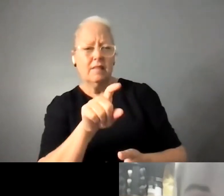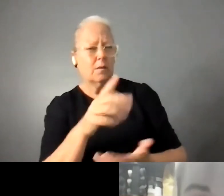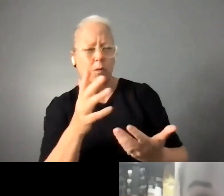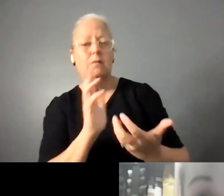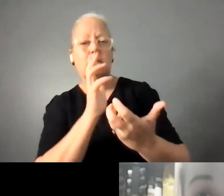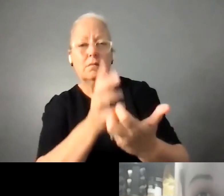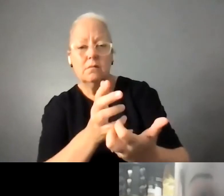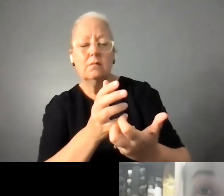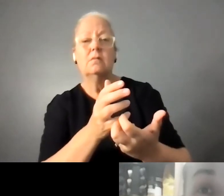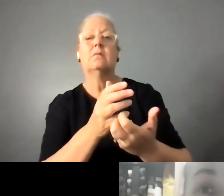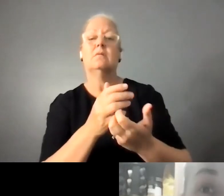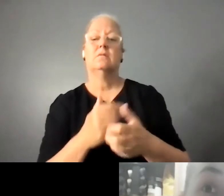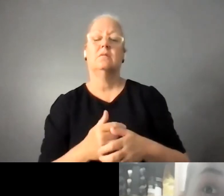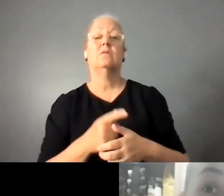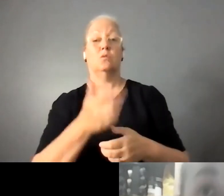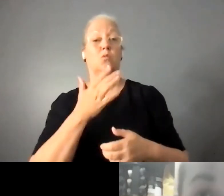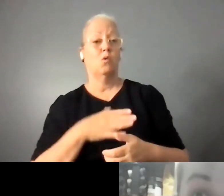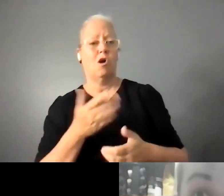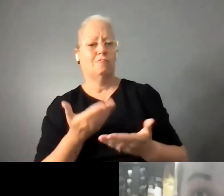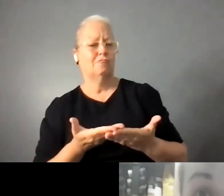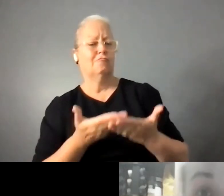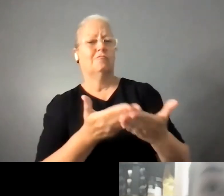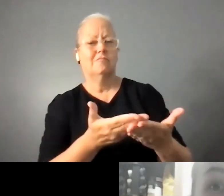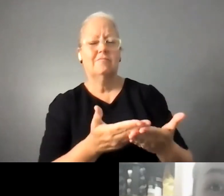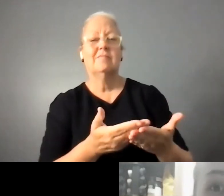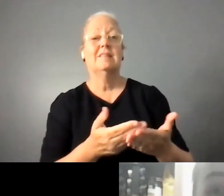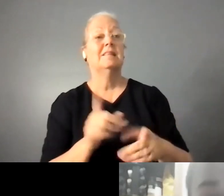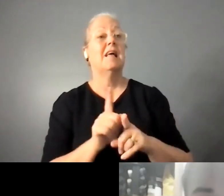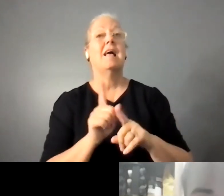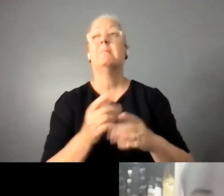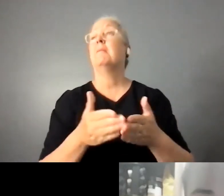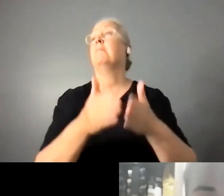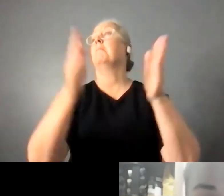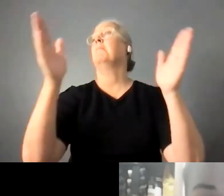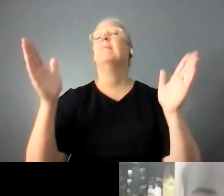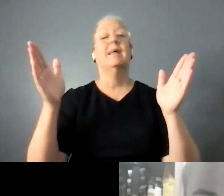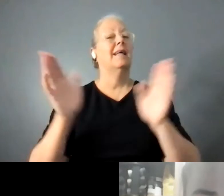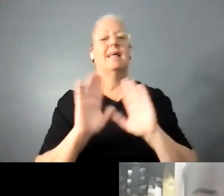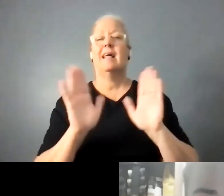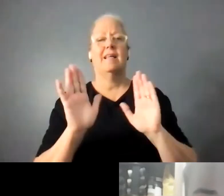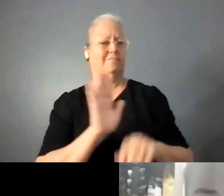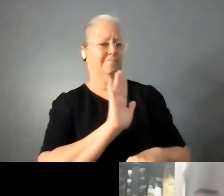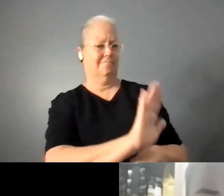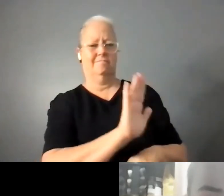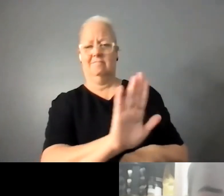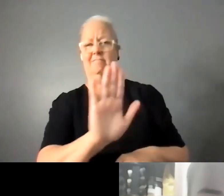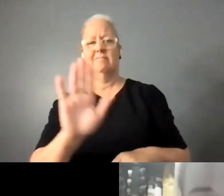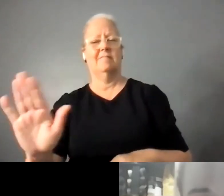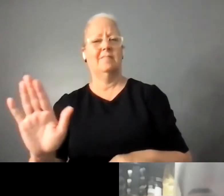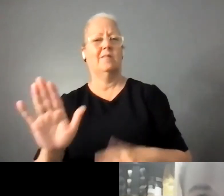Transcribing aids is by no means universal, based solely on diagnosis and codes. I